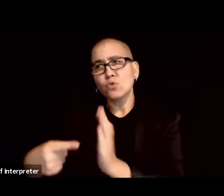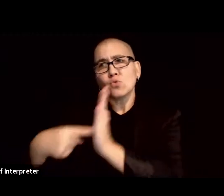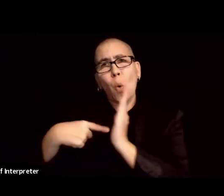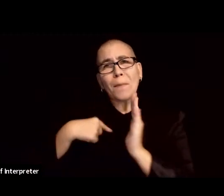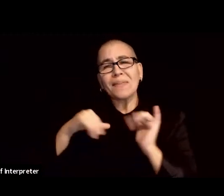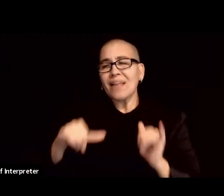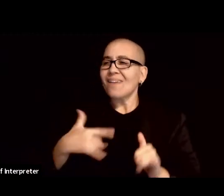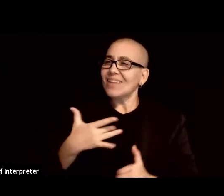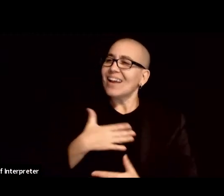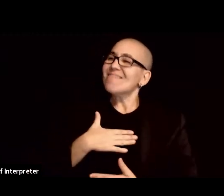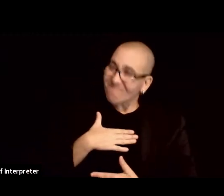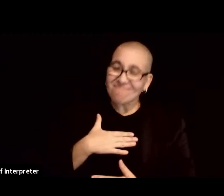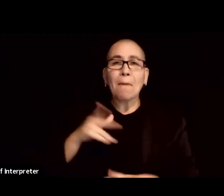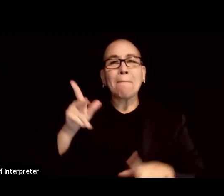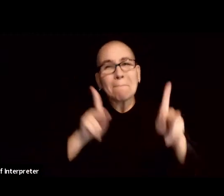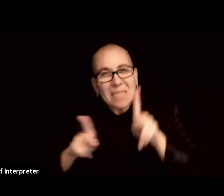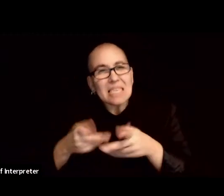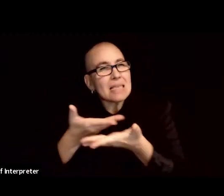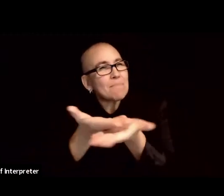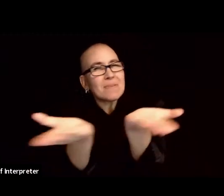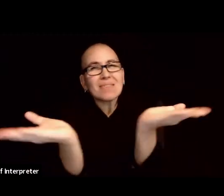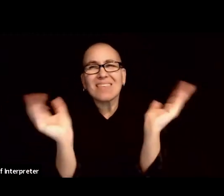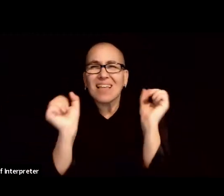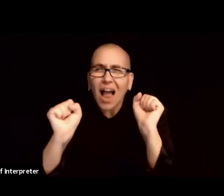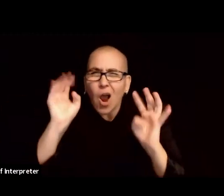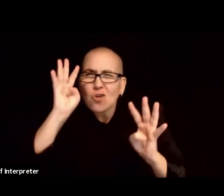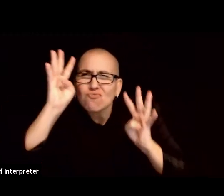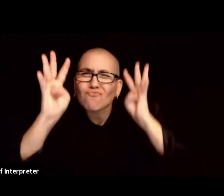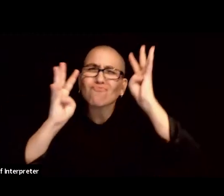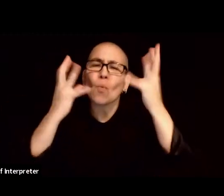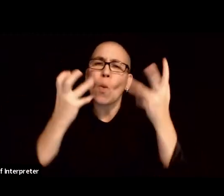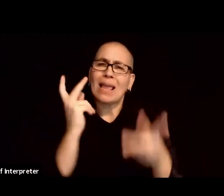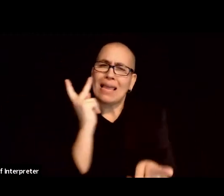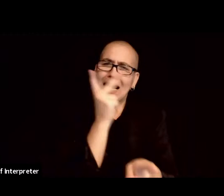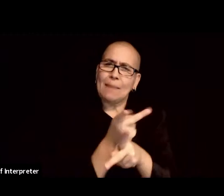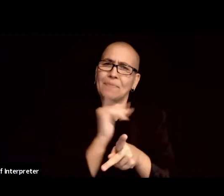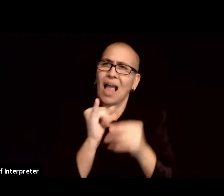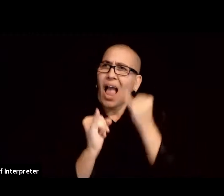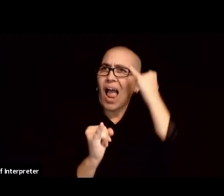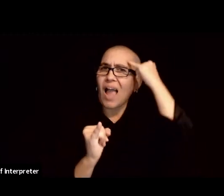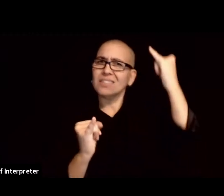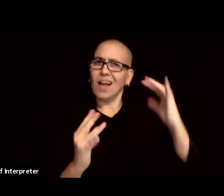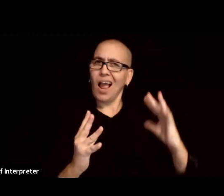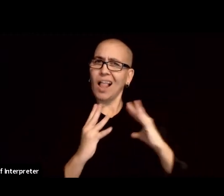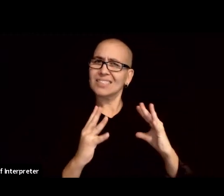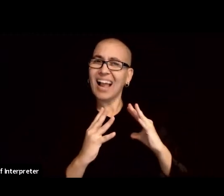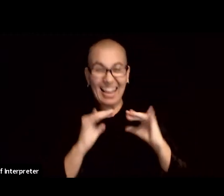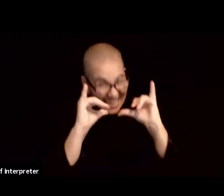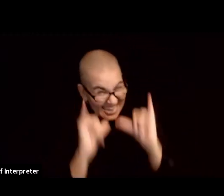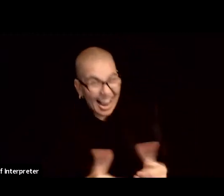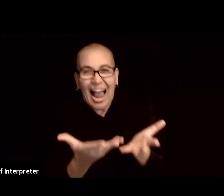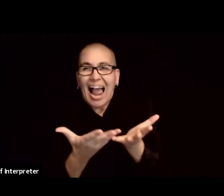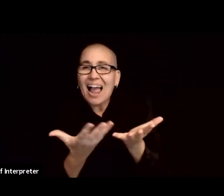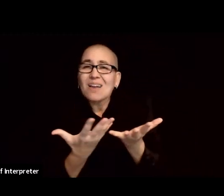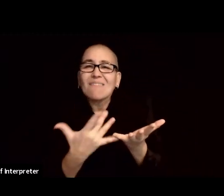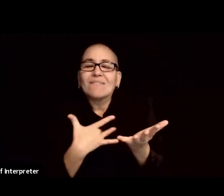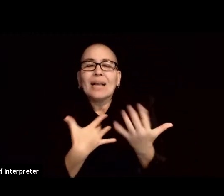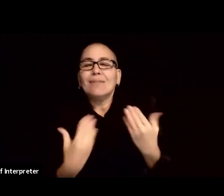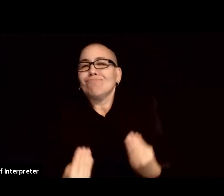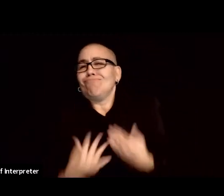the right thing, we really can do it. So we're really encouraged by the positive changes, and I just want